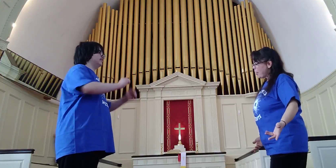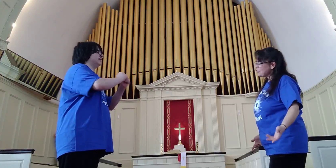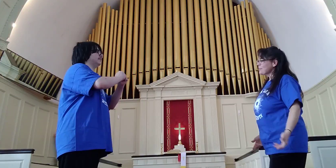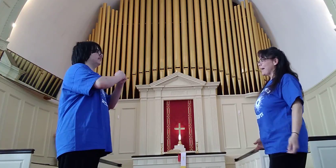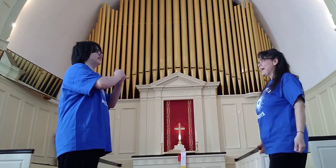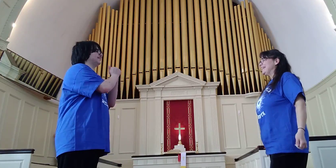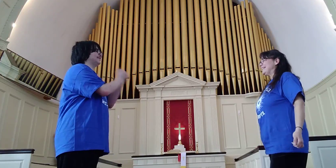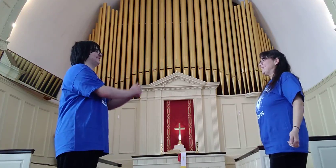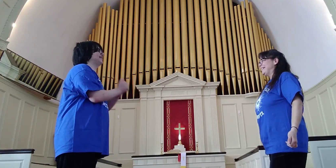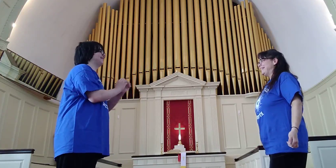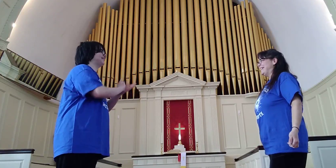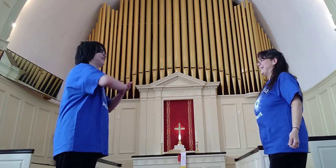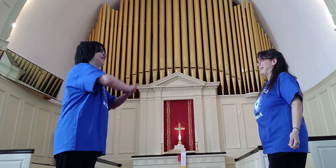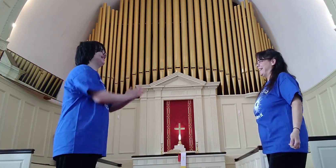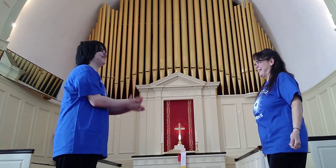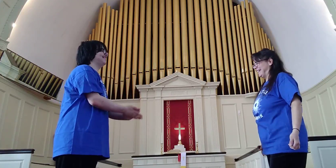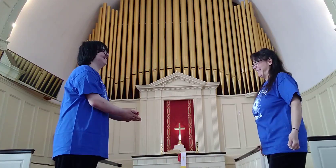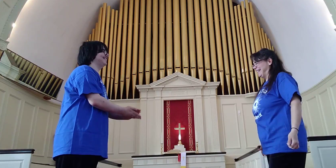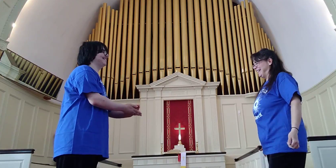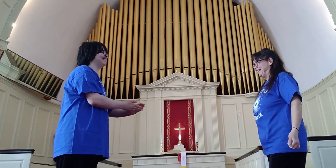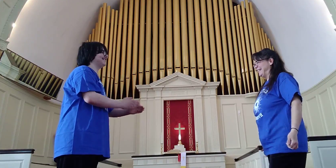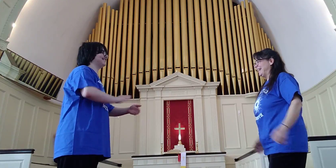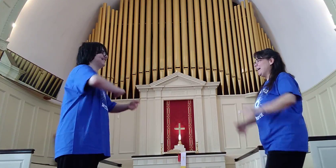Well, let's try again. Peace. Okay.